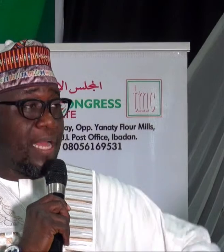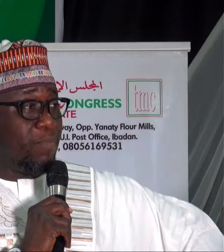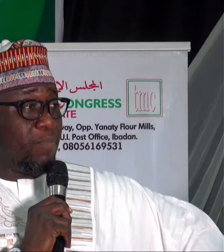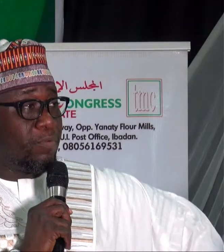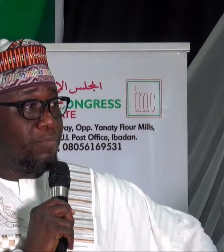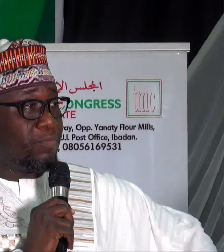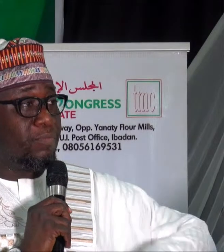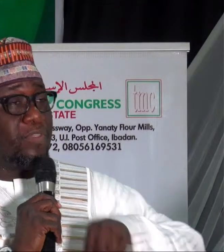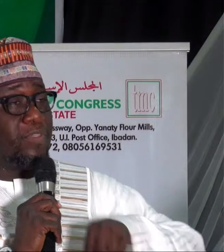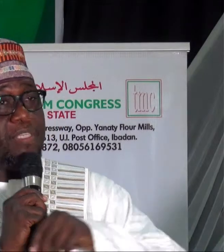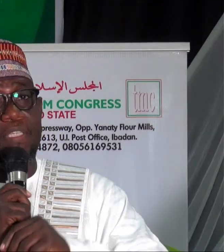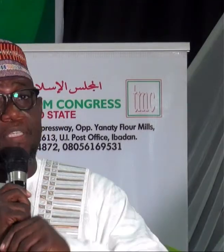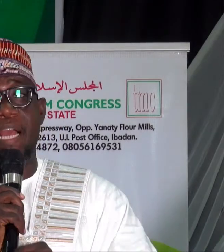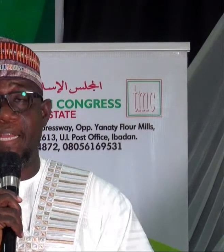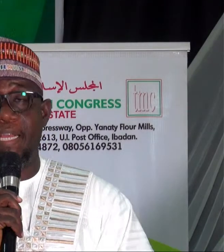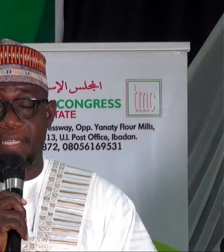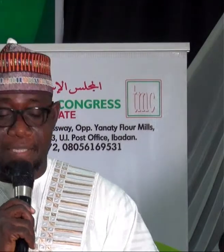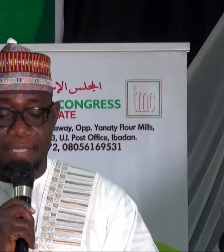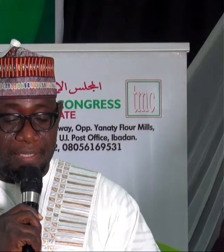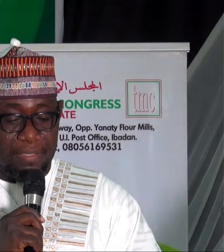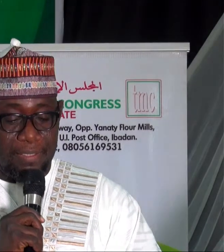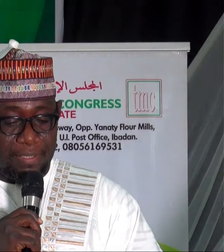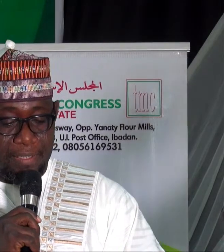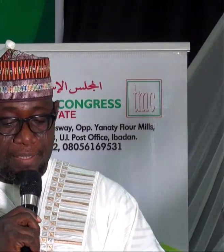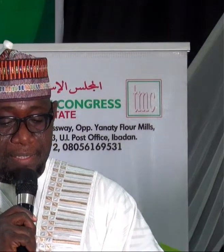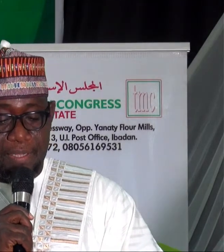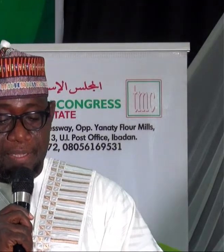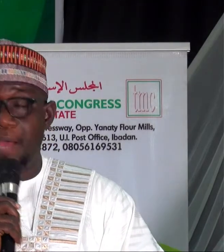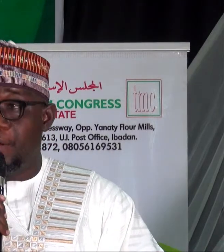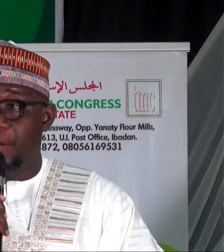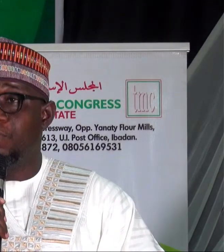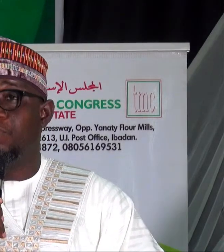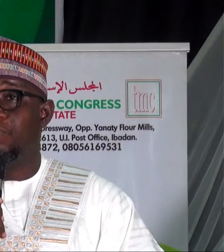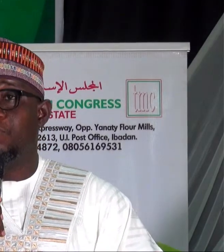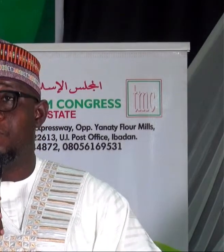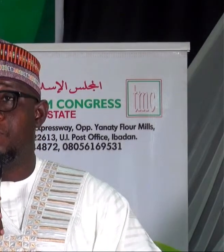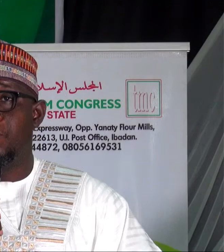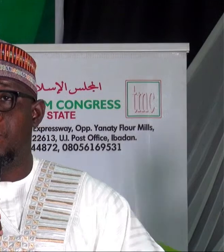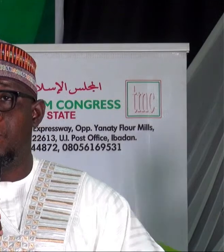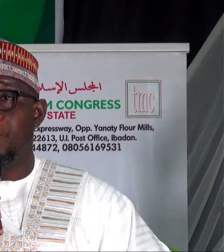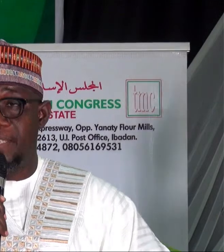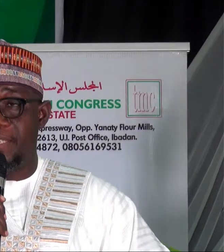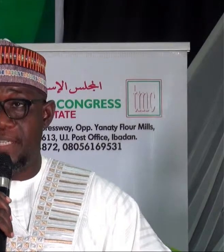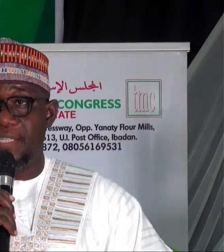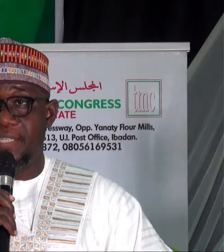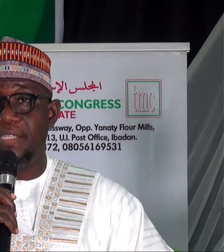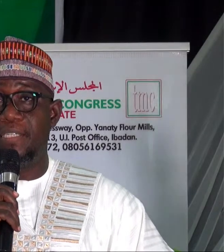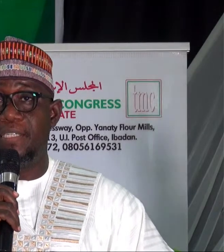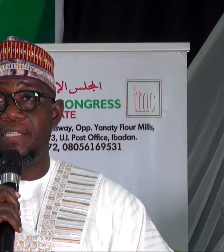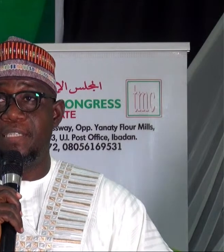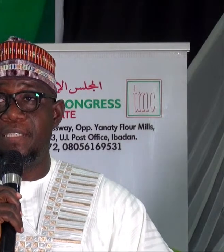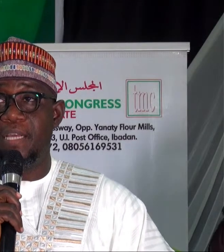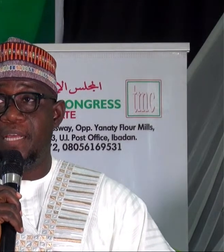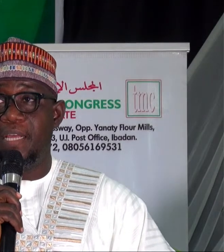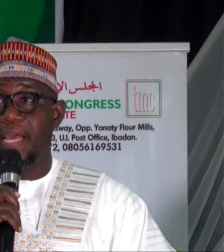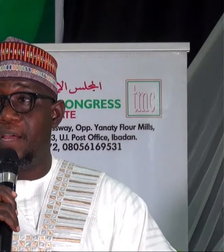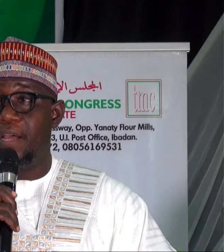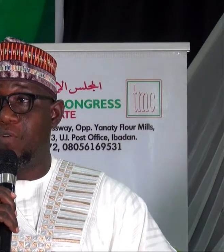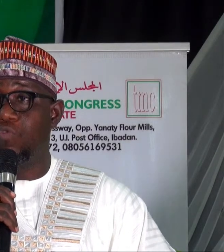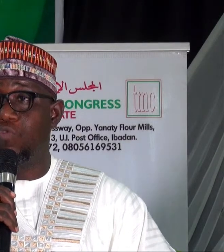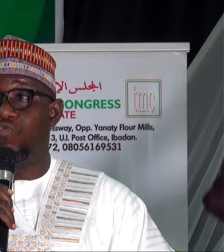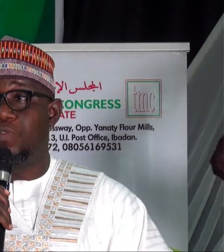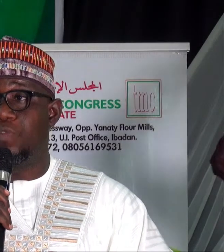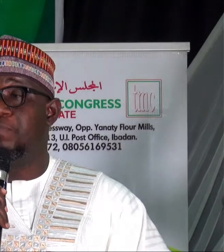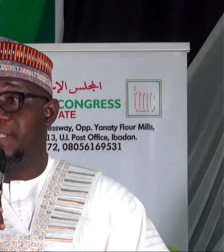kaabo si aye yi abelon kọlọ ma se le ni ekan to